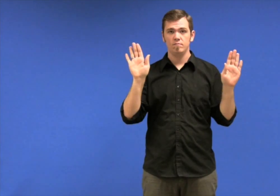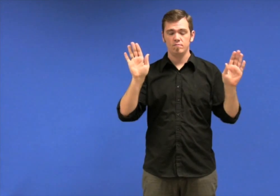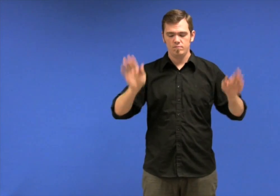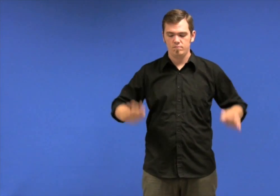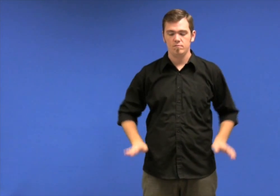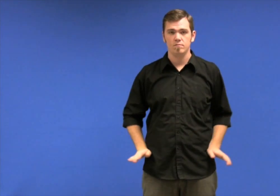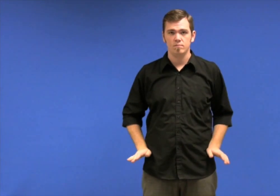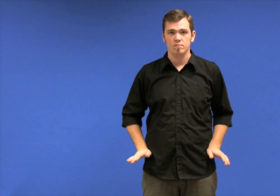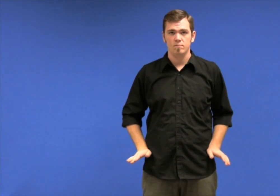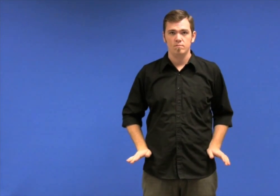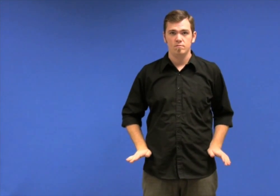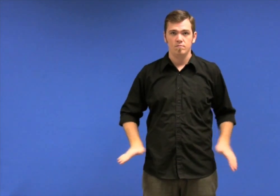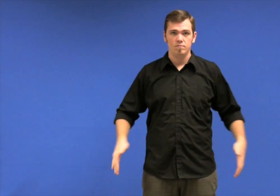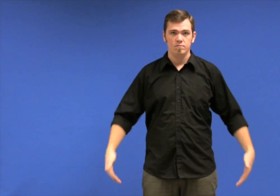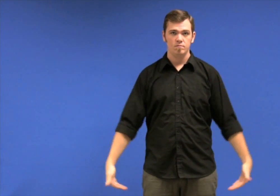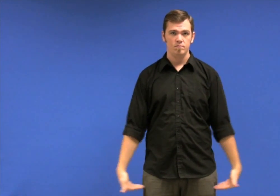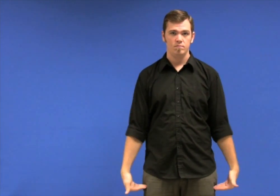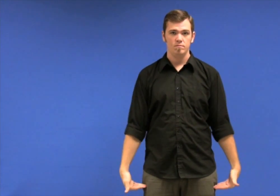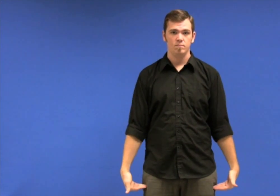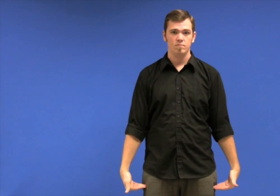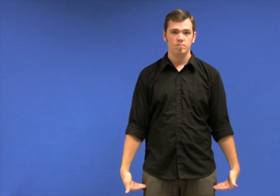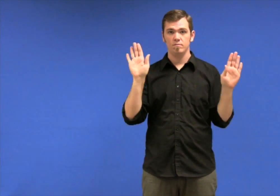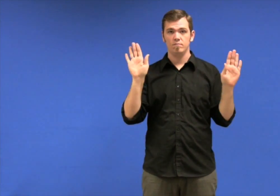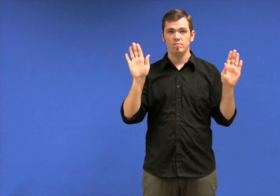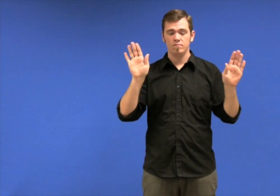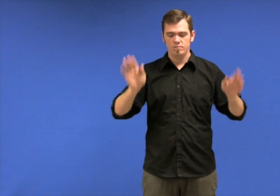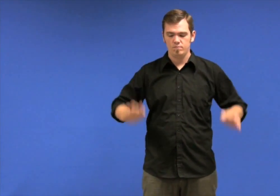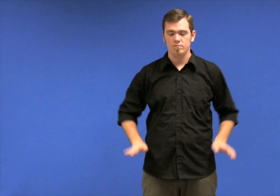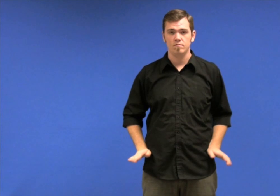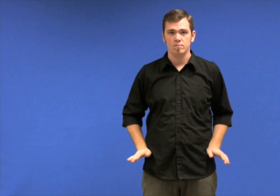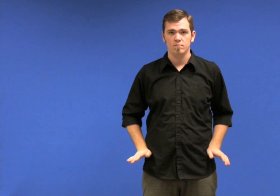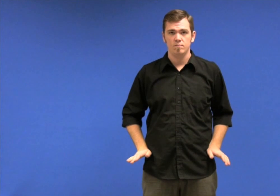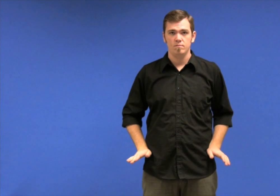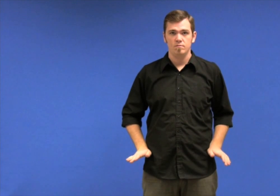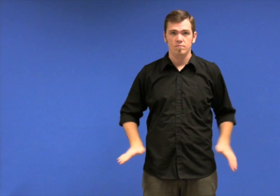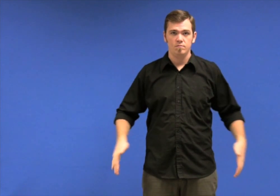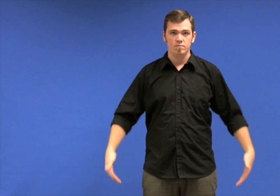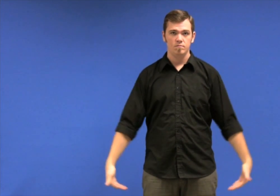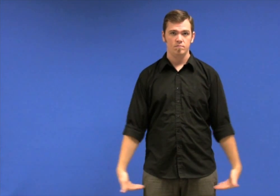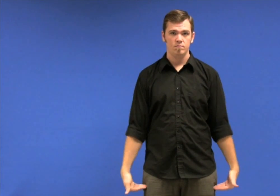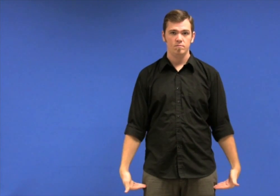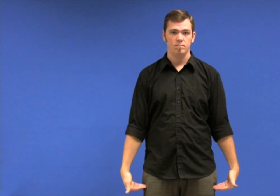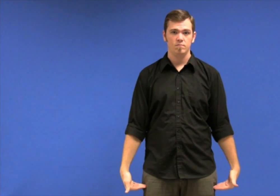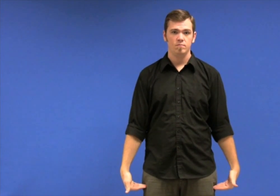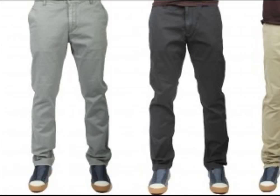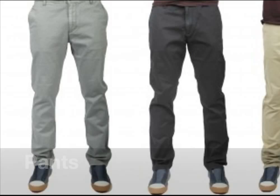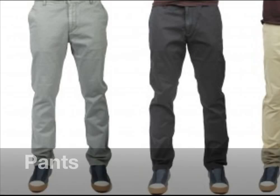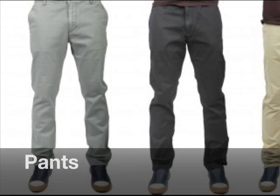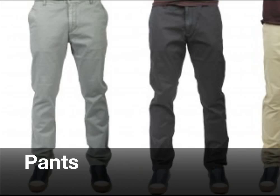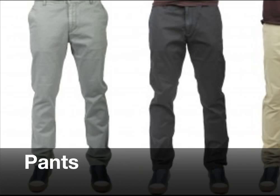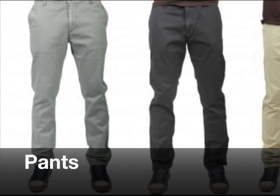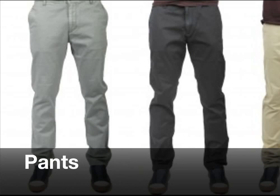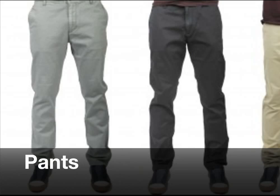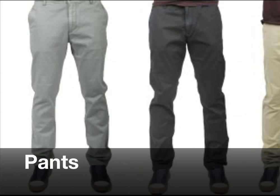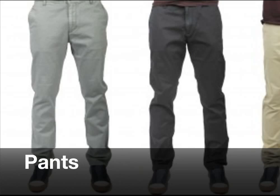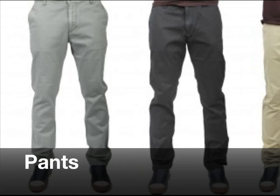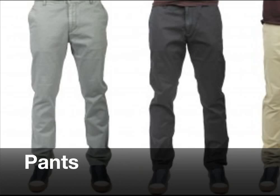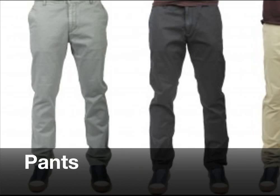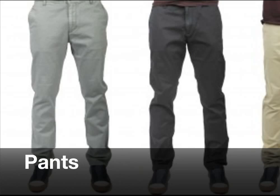sign for skirt. This really depends on how long the skirt is. Skirt. All right, next sign,